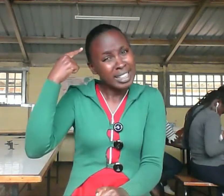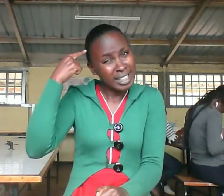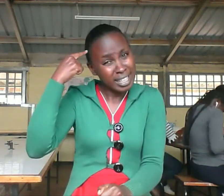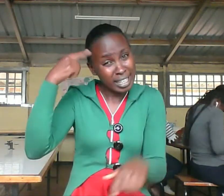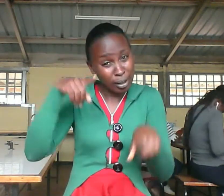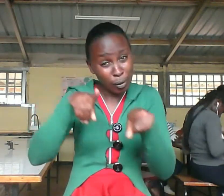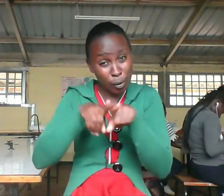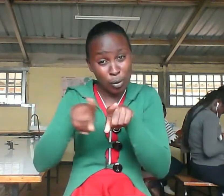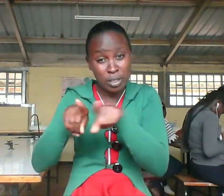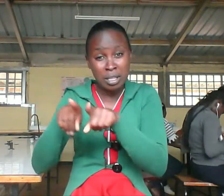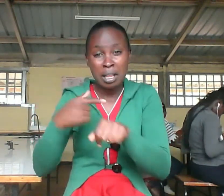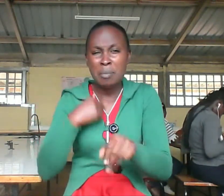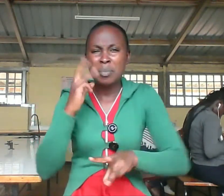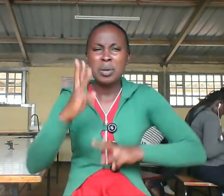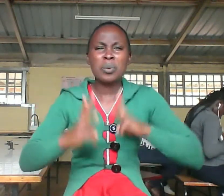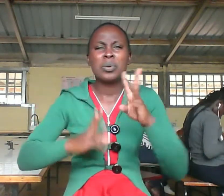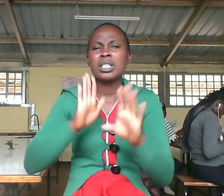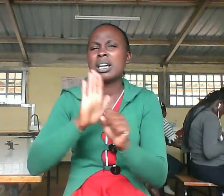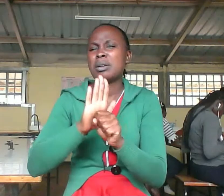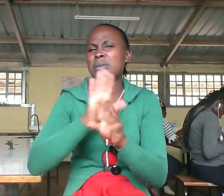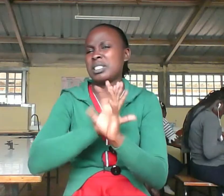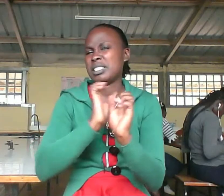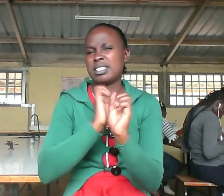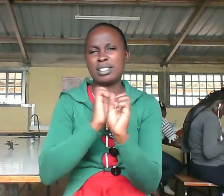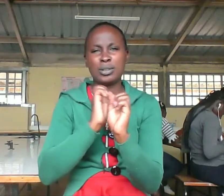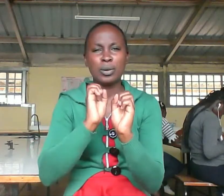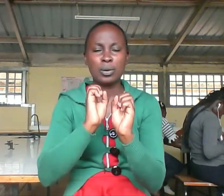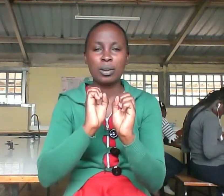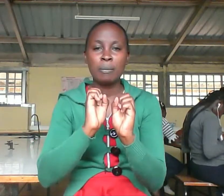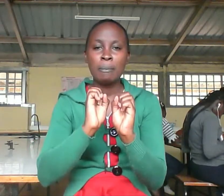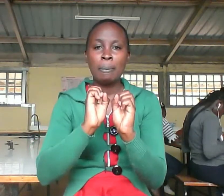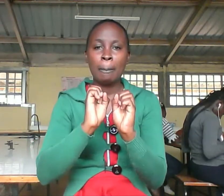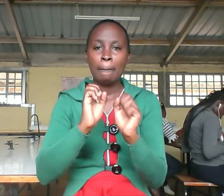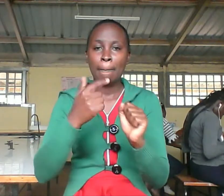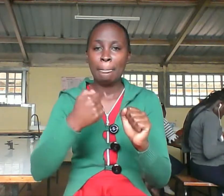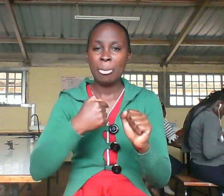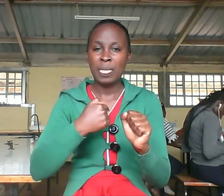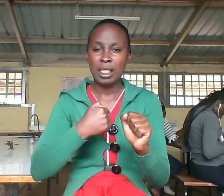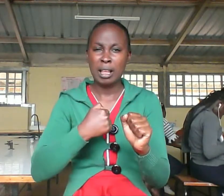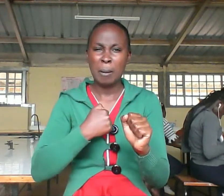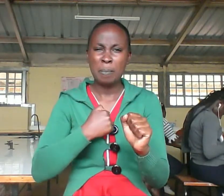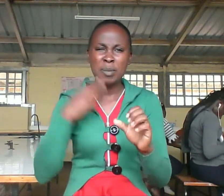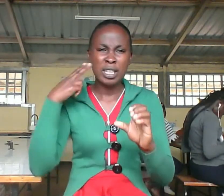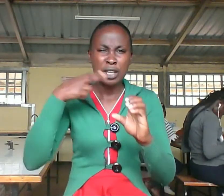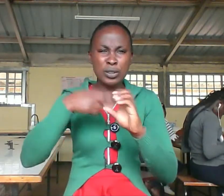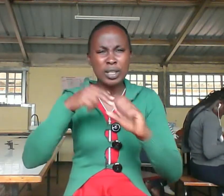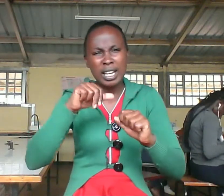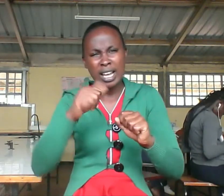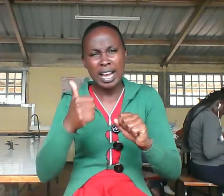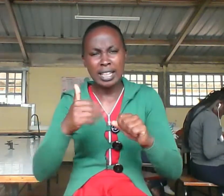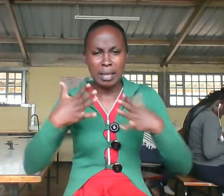have to worry much i got joined with others later in the day